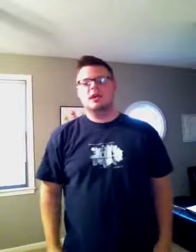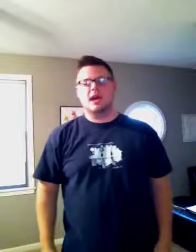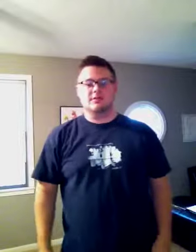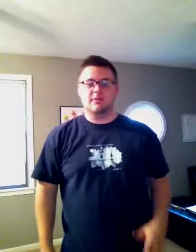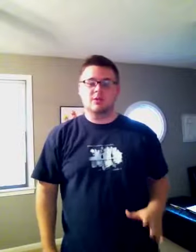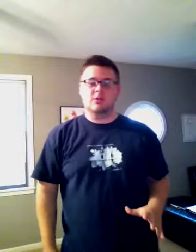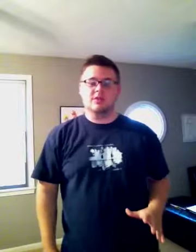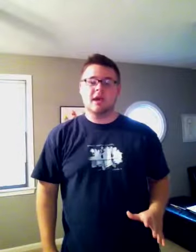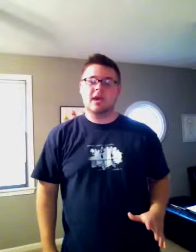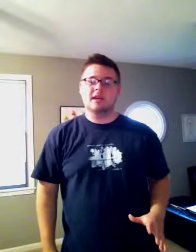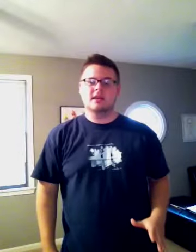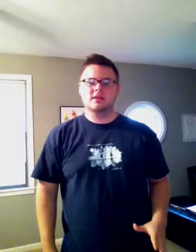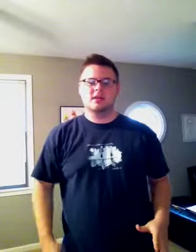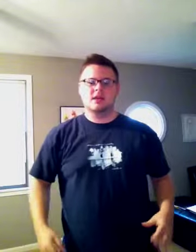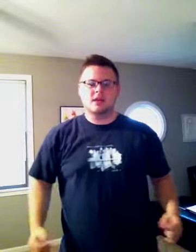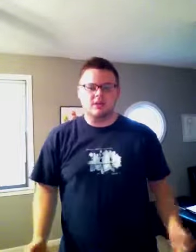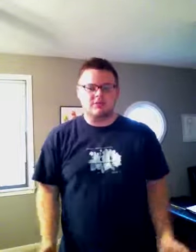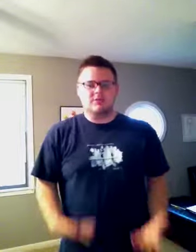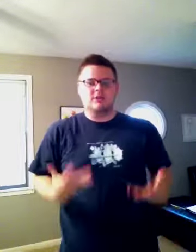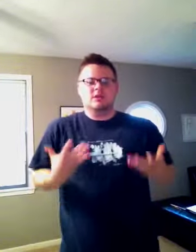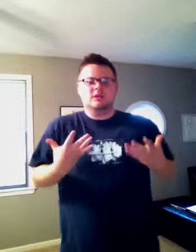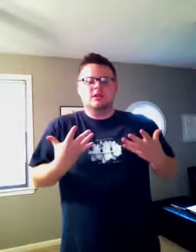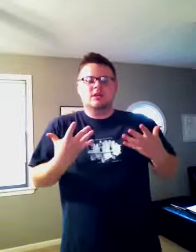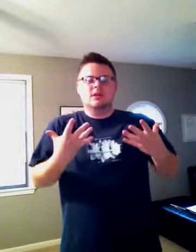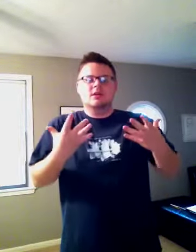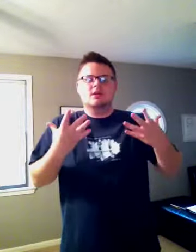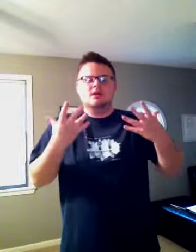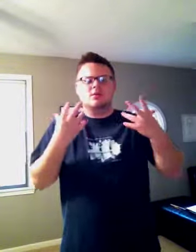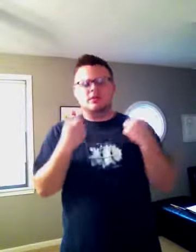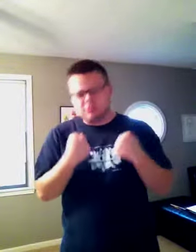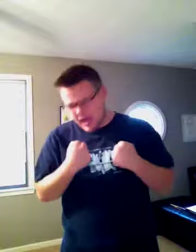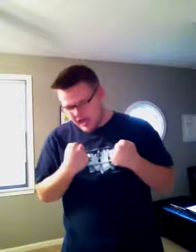and filled with pain. Filled with pain.